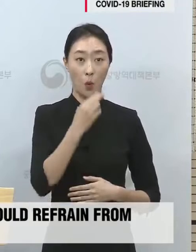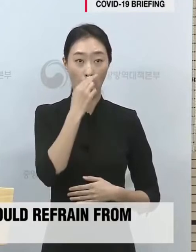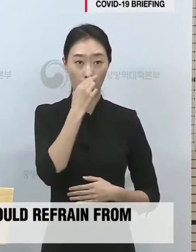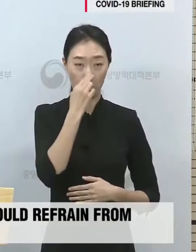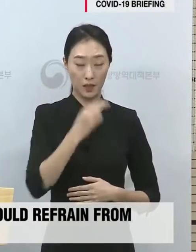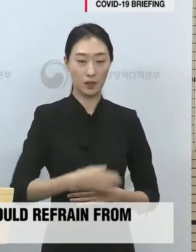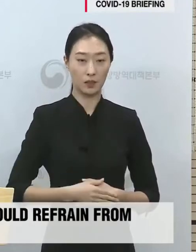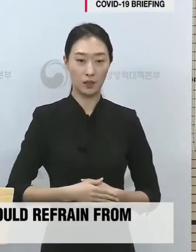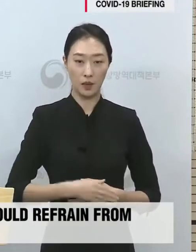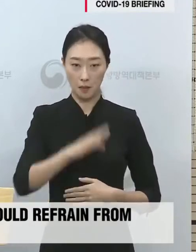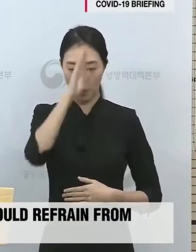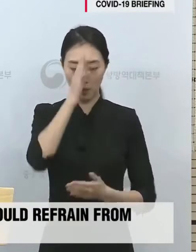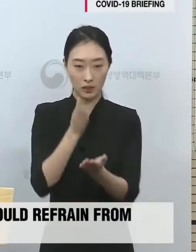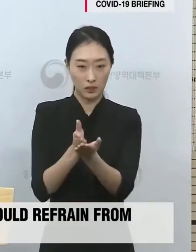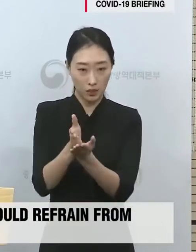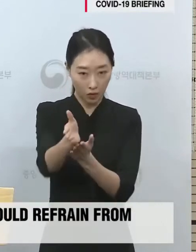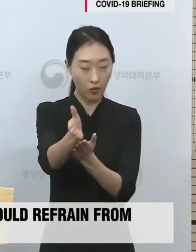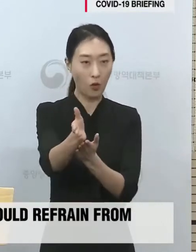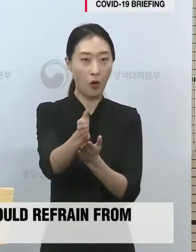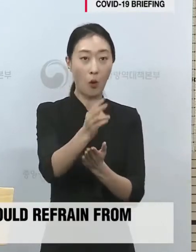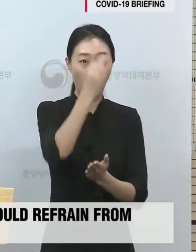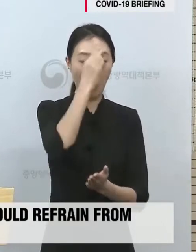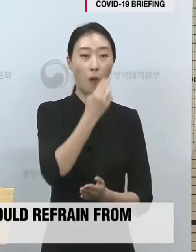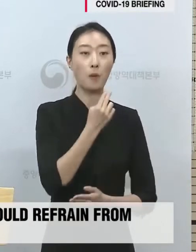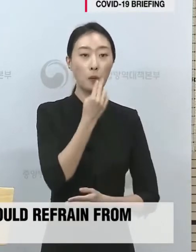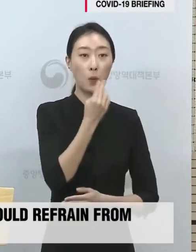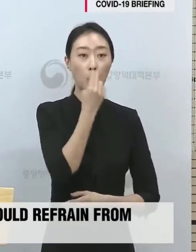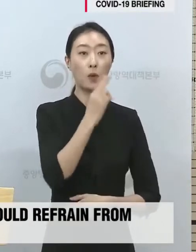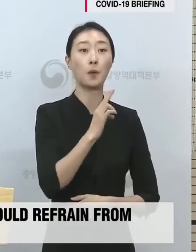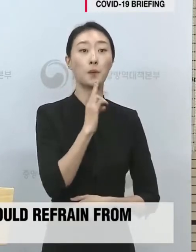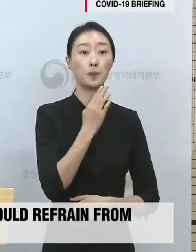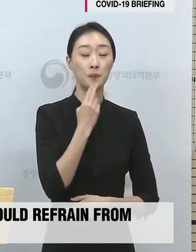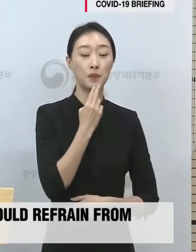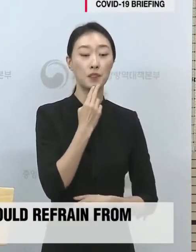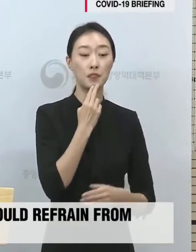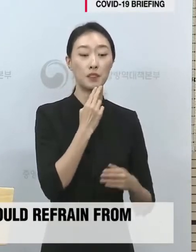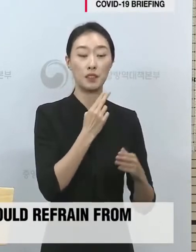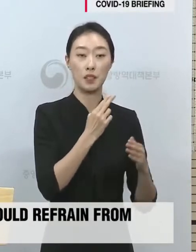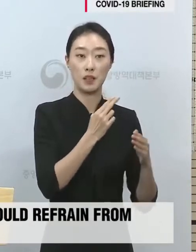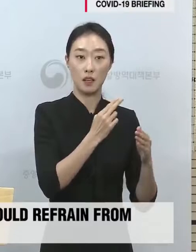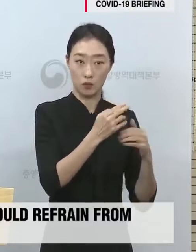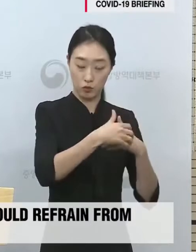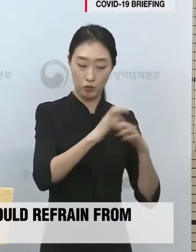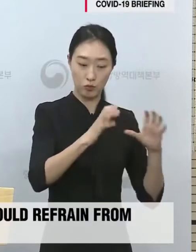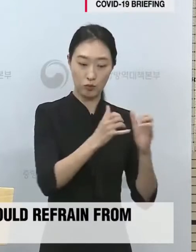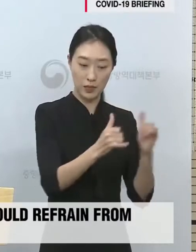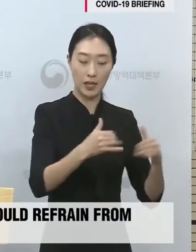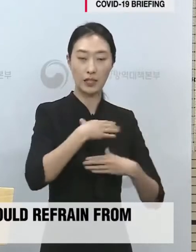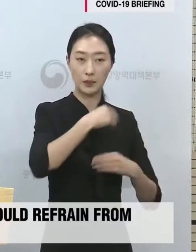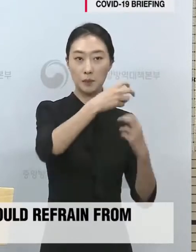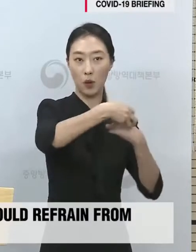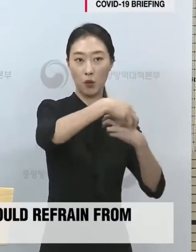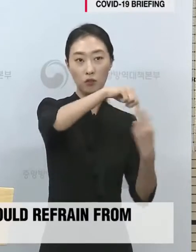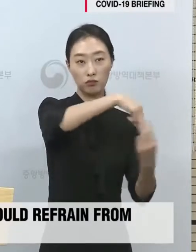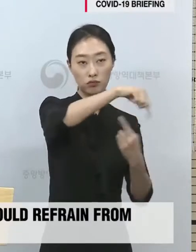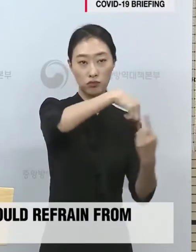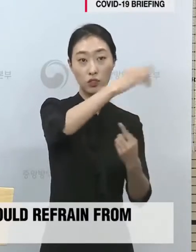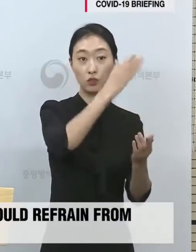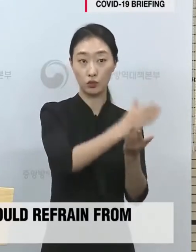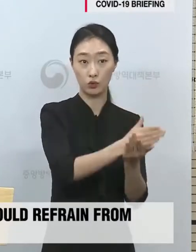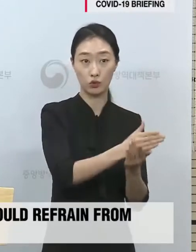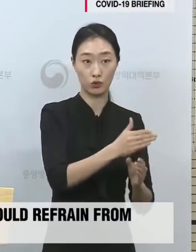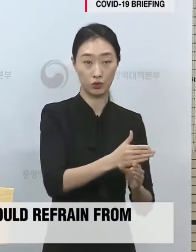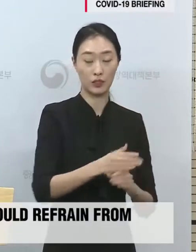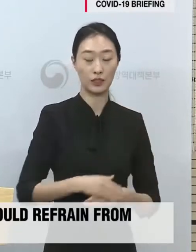visits to the medical centers, we have stationed and designated public relief hospitals, which have